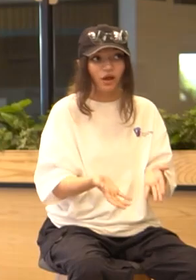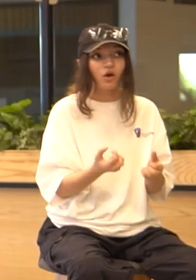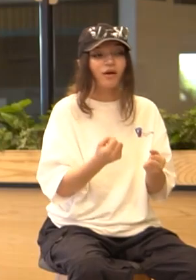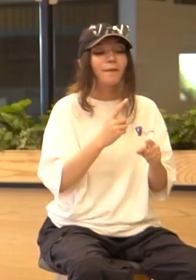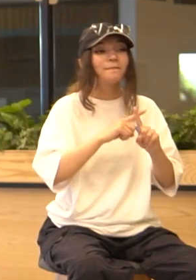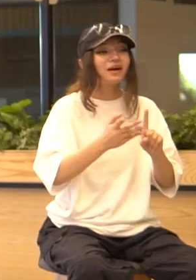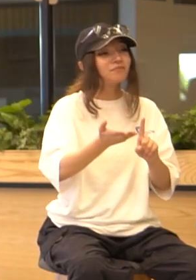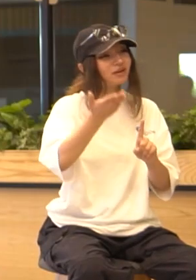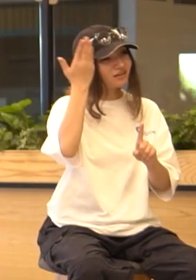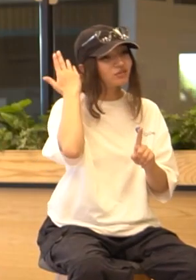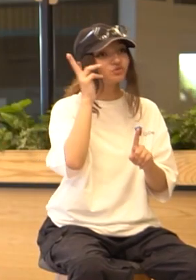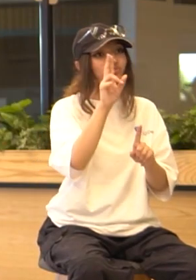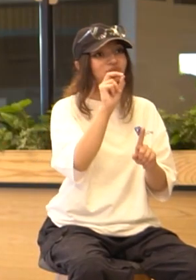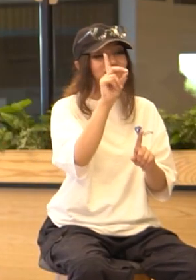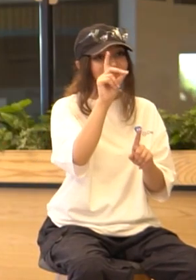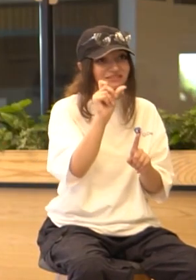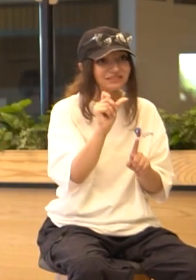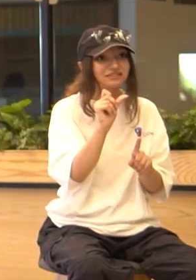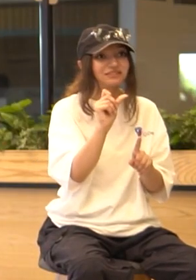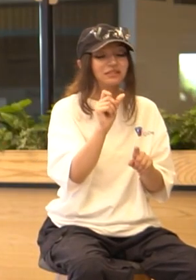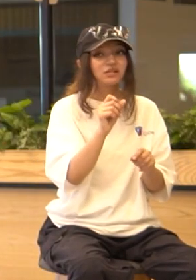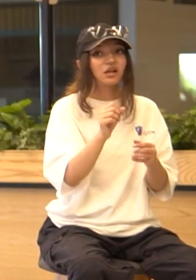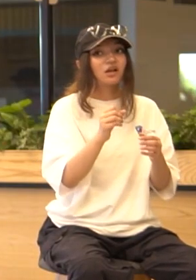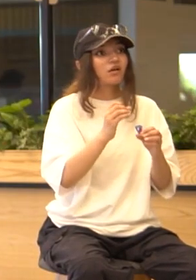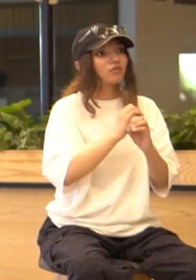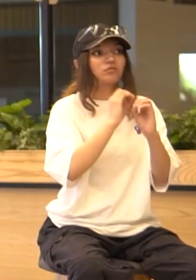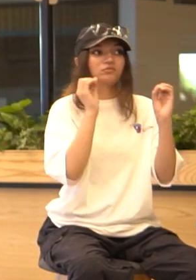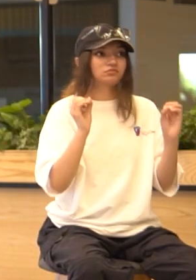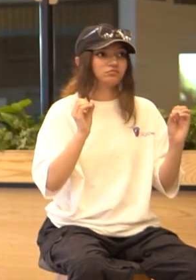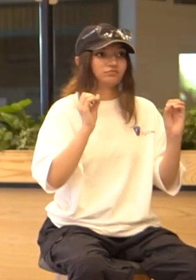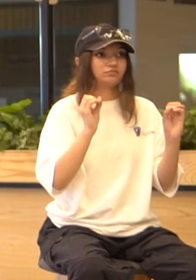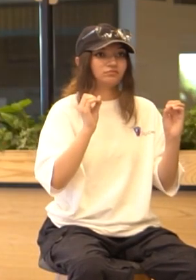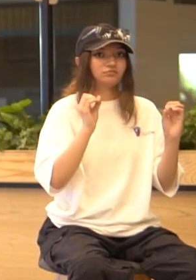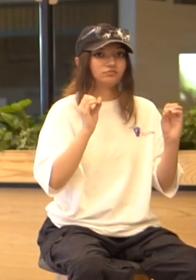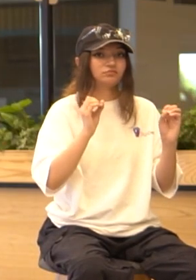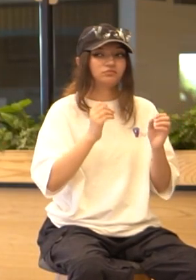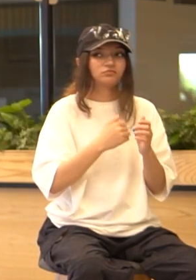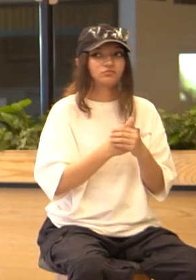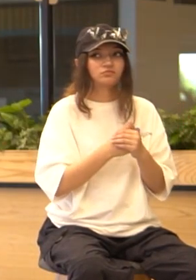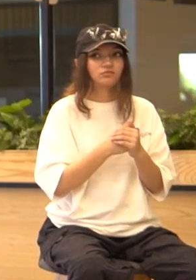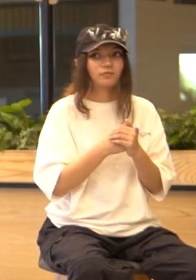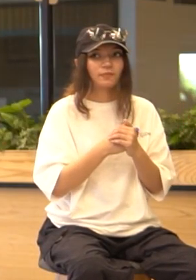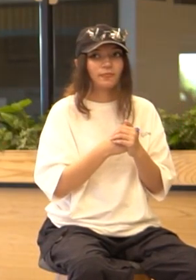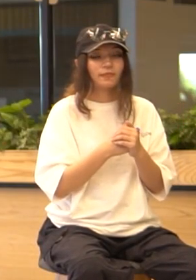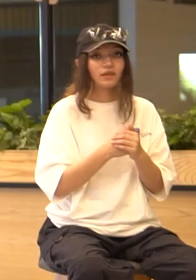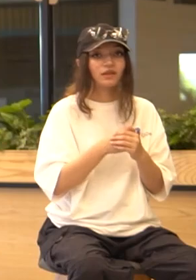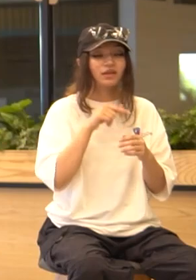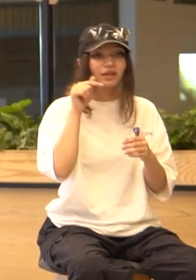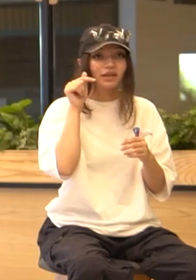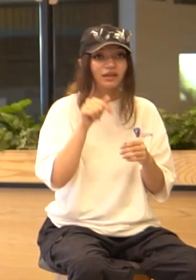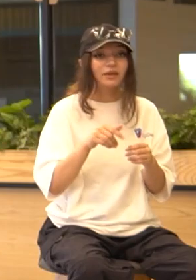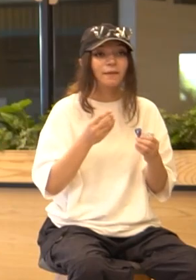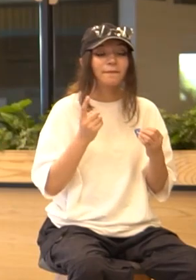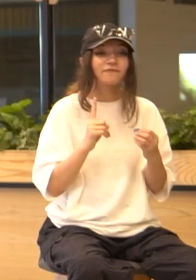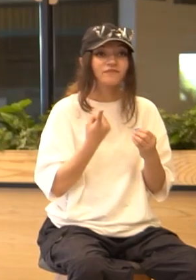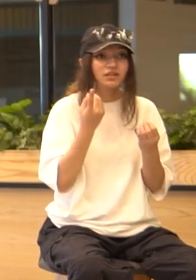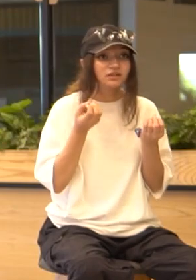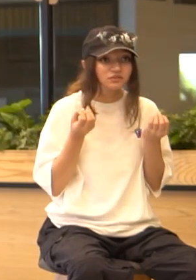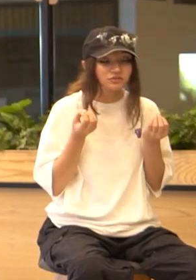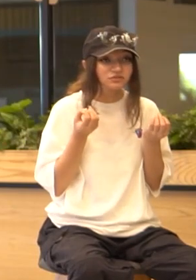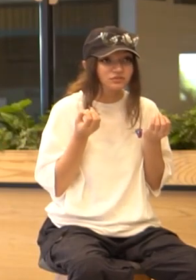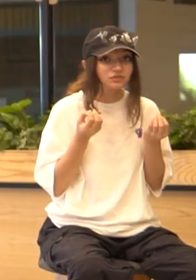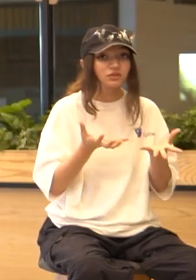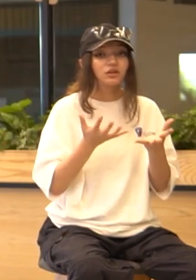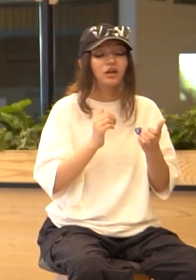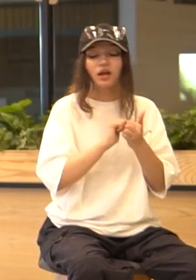But for me, like the importance of this entire project came from the fact that I establish some really good patterns